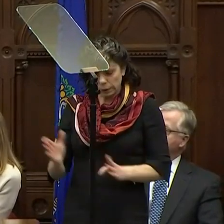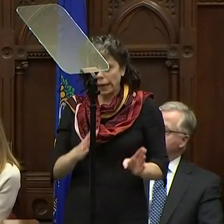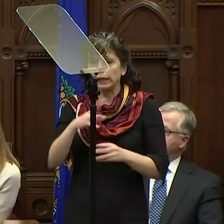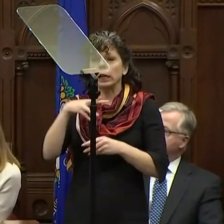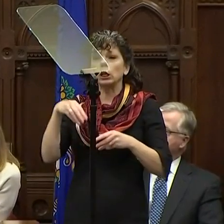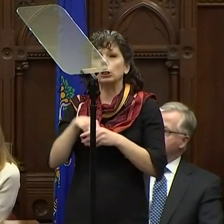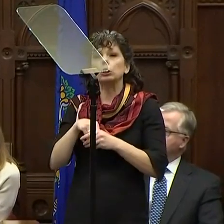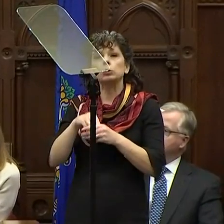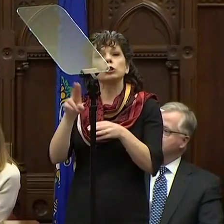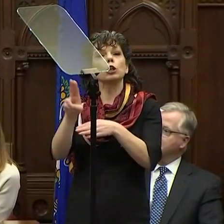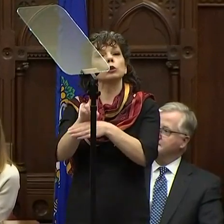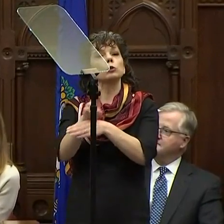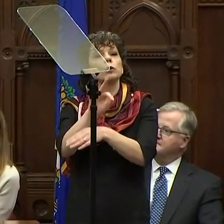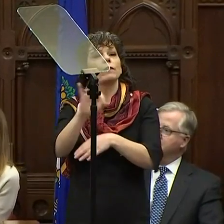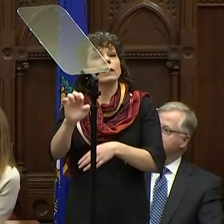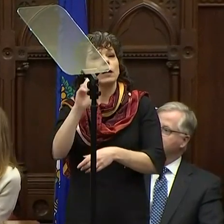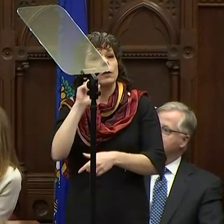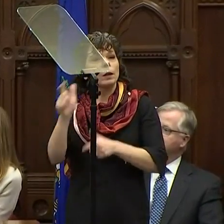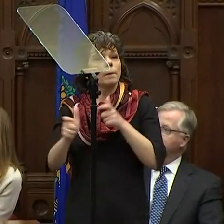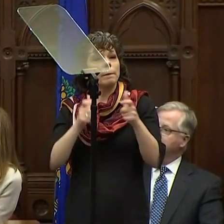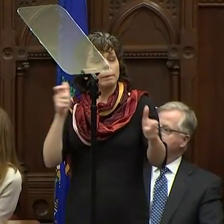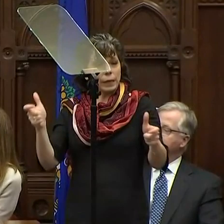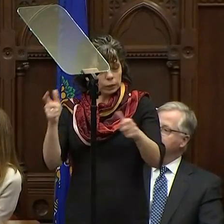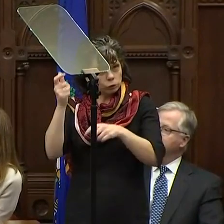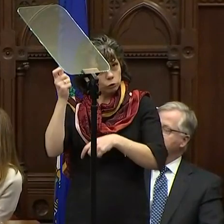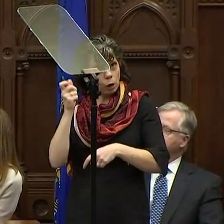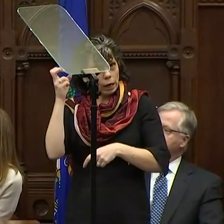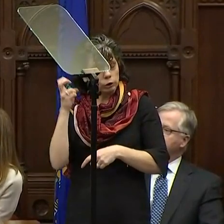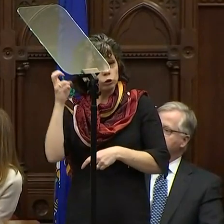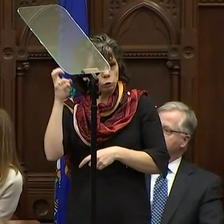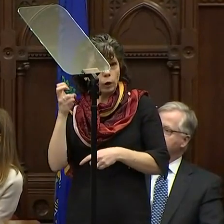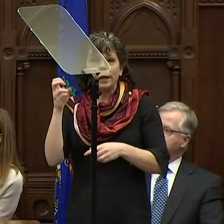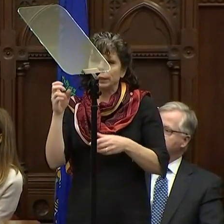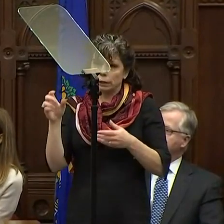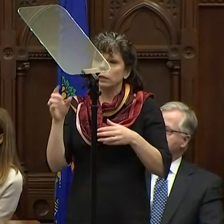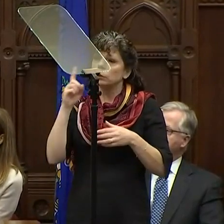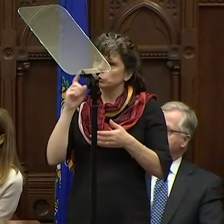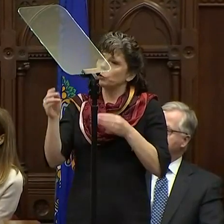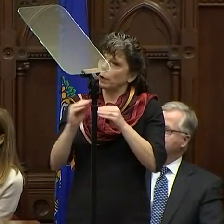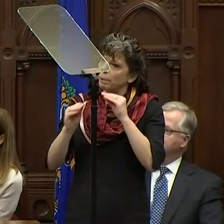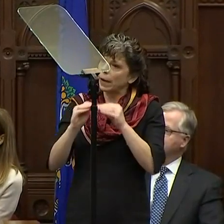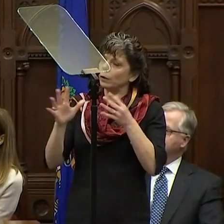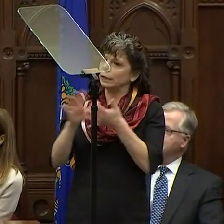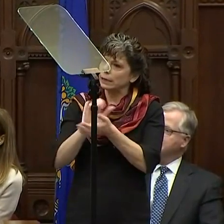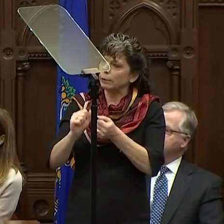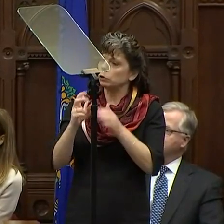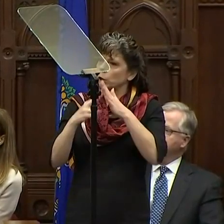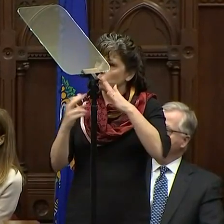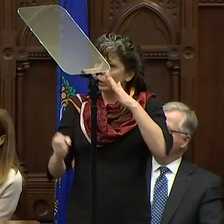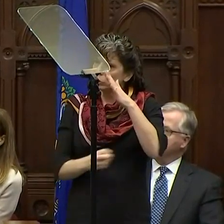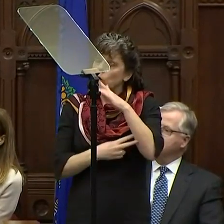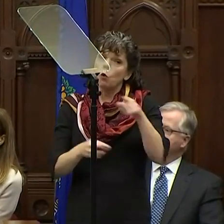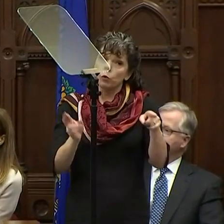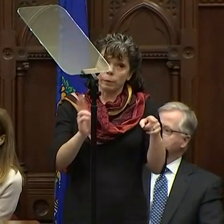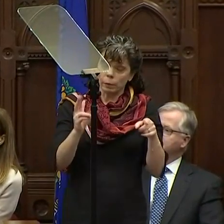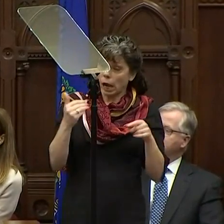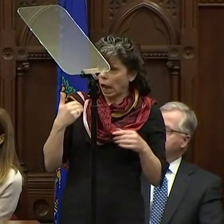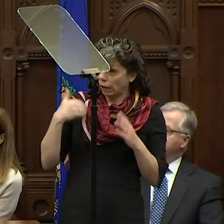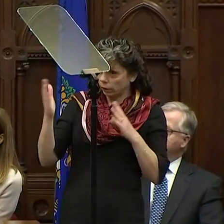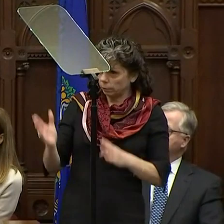includes a user fee on the big tractor-trailer trucks that do most of the damage on our bridges. The Republicans have a plan that